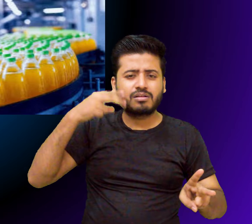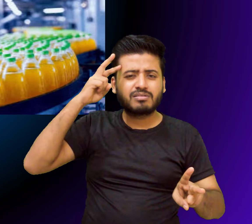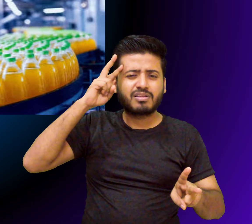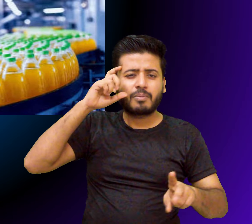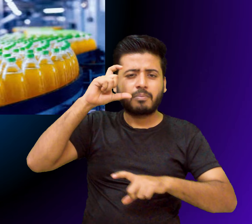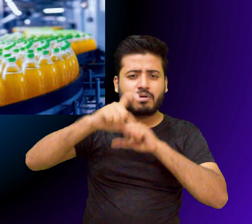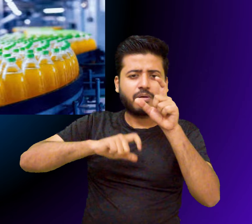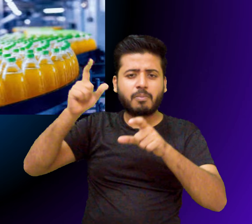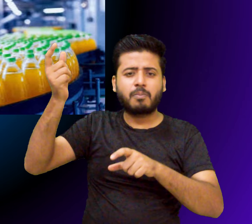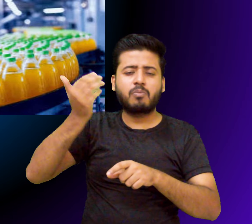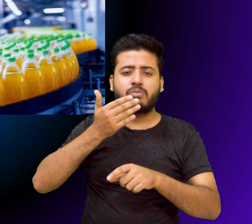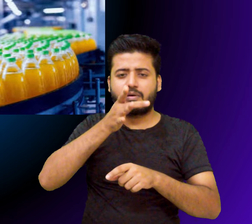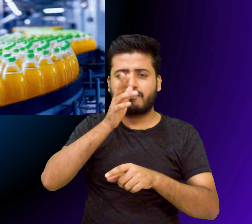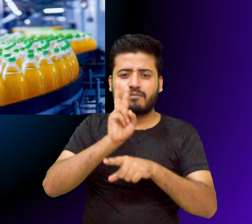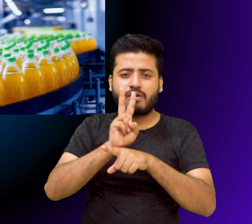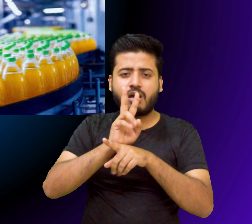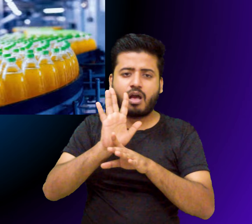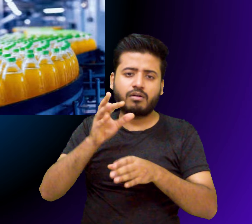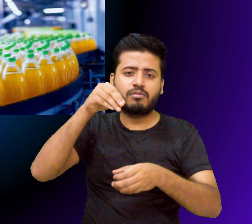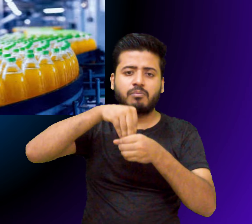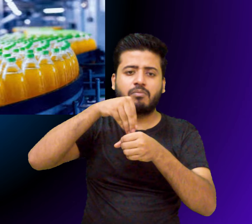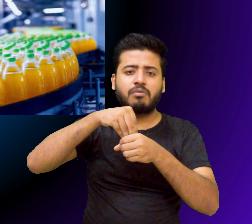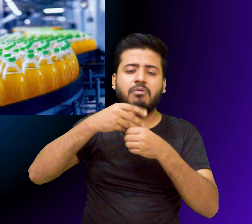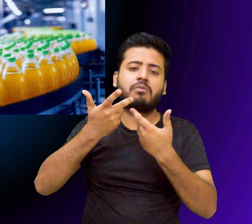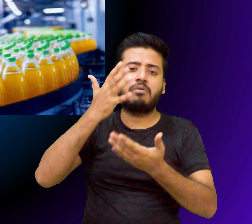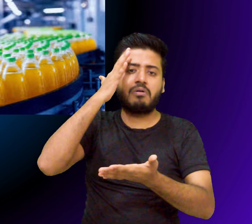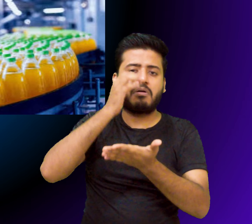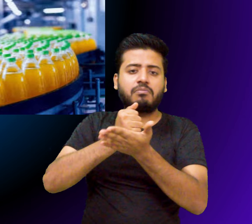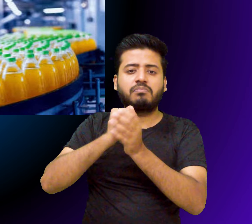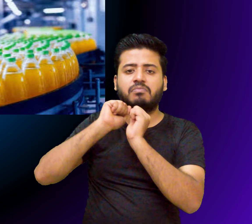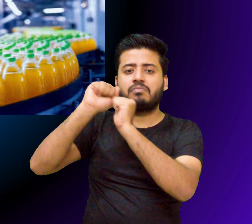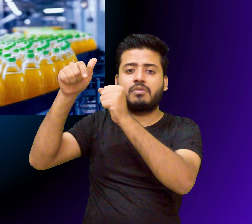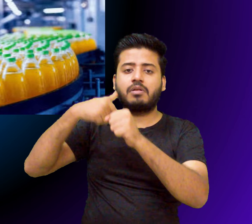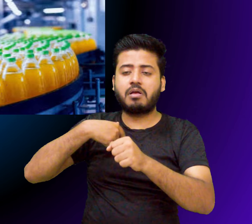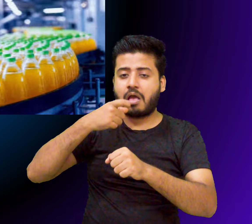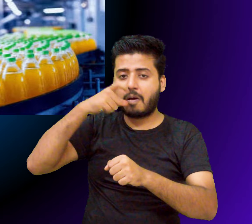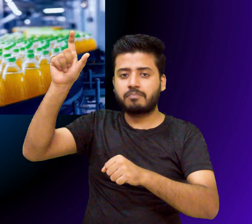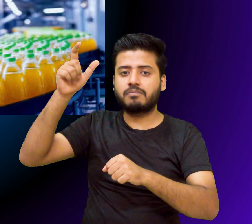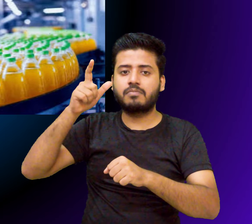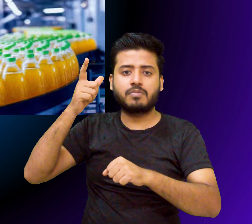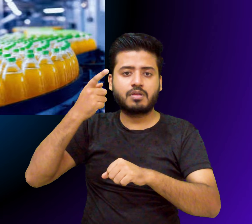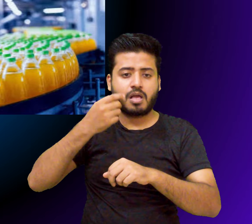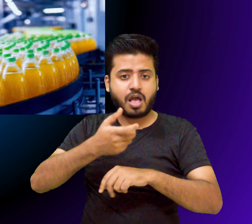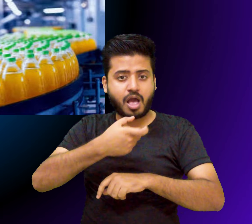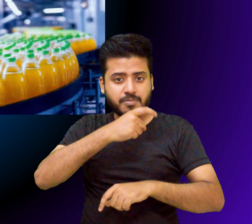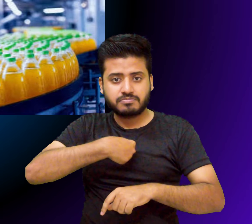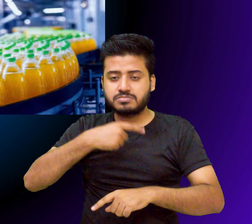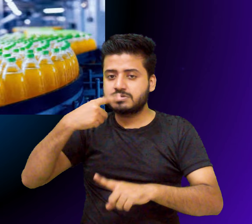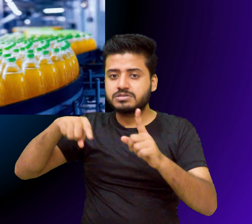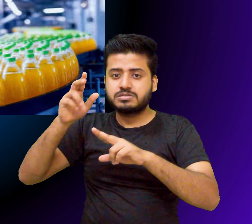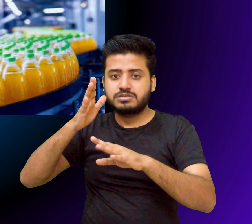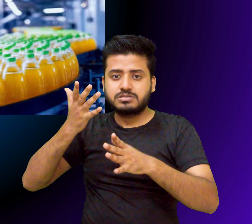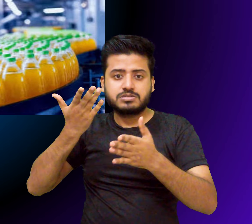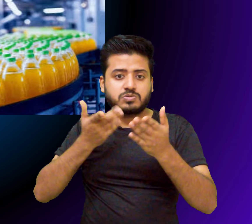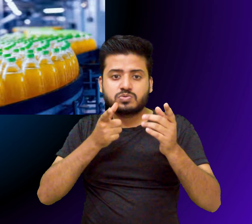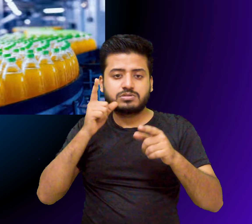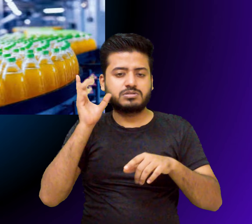Dussehri mangoes, with 30% pulp content. It promises a natural taste and color. The best choice for you based